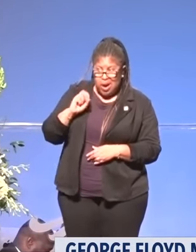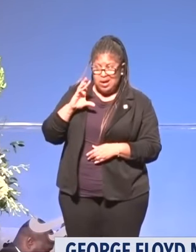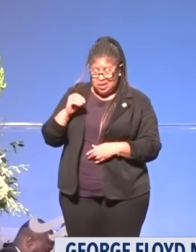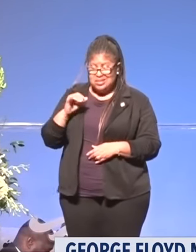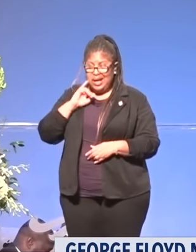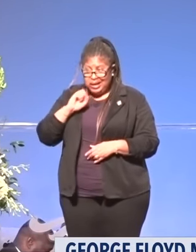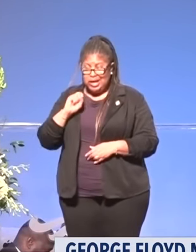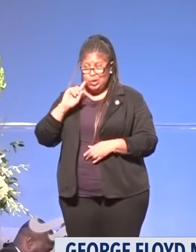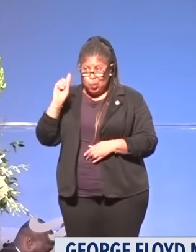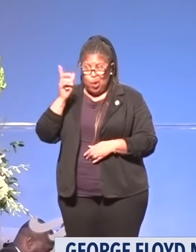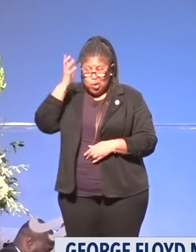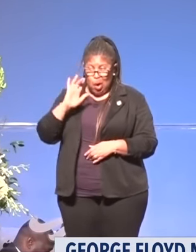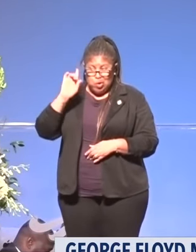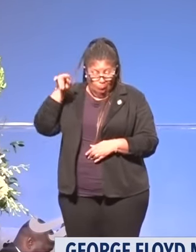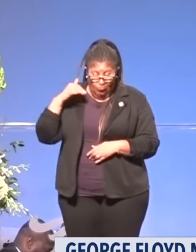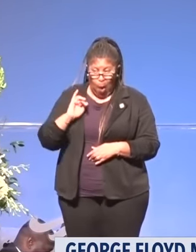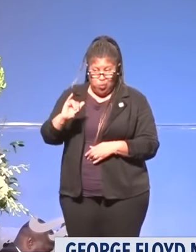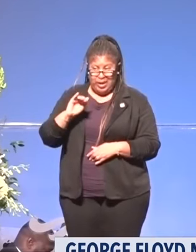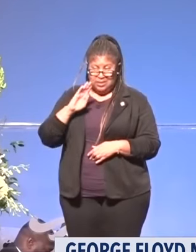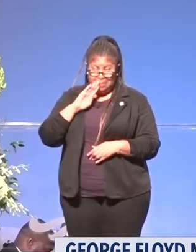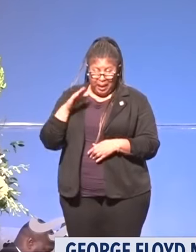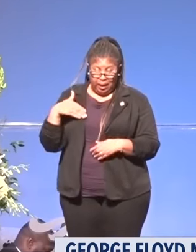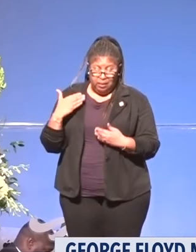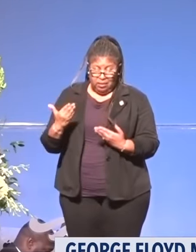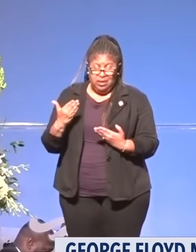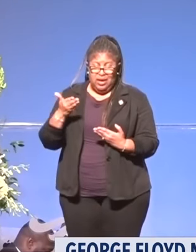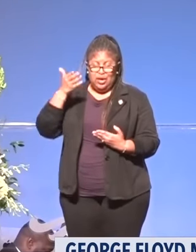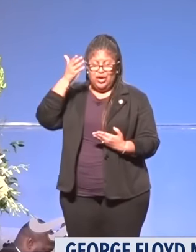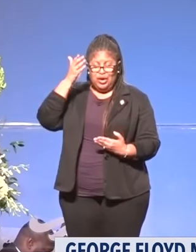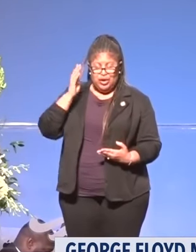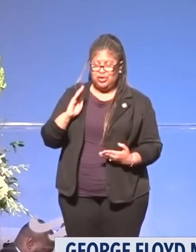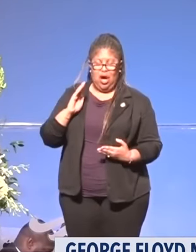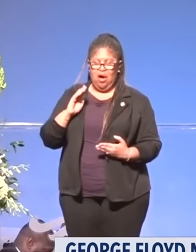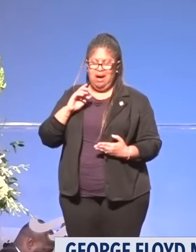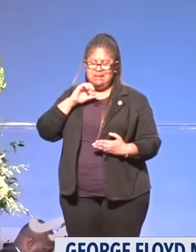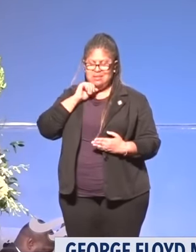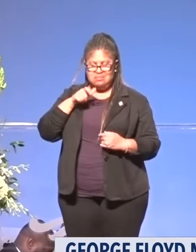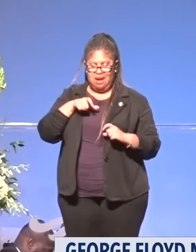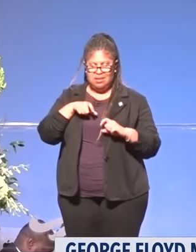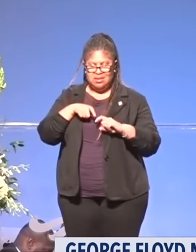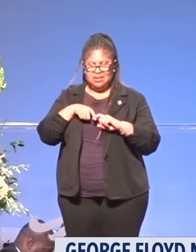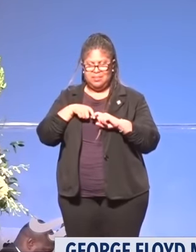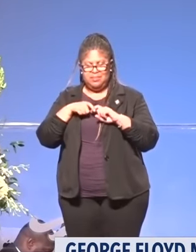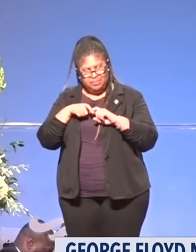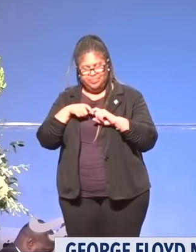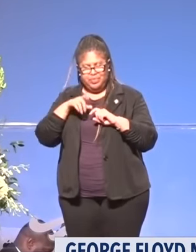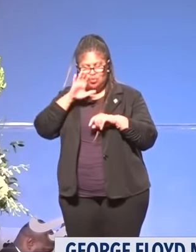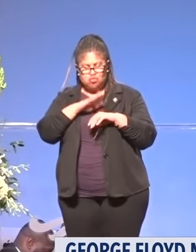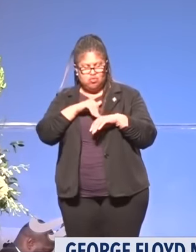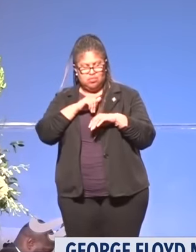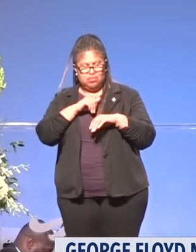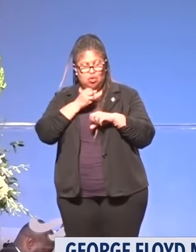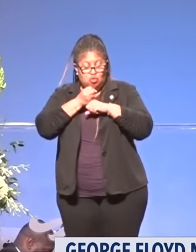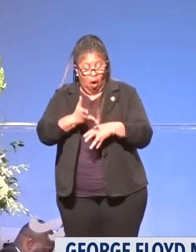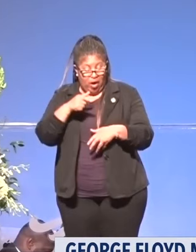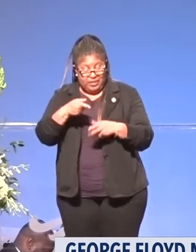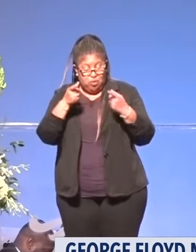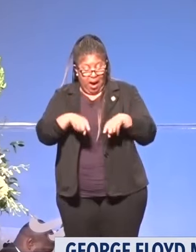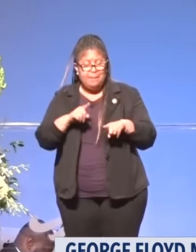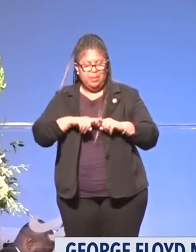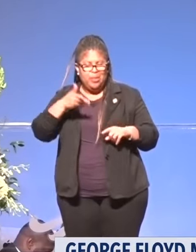where God has always been. God didn't cause it, but God can certainly use it.